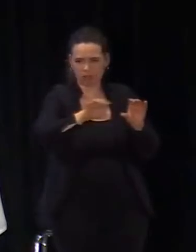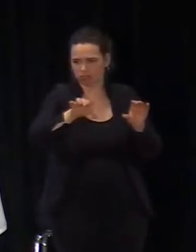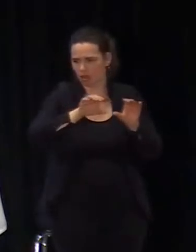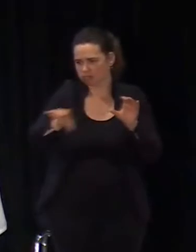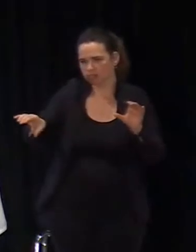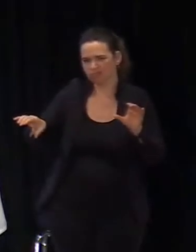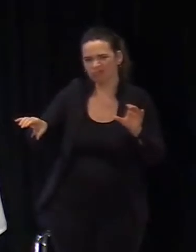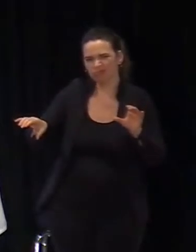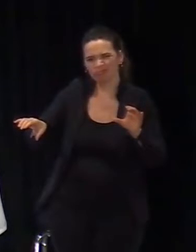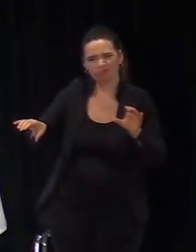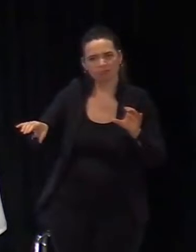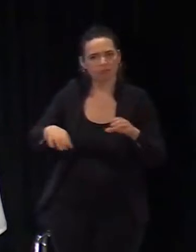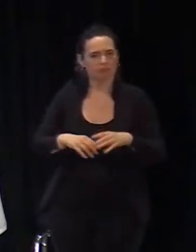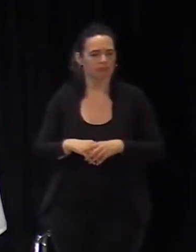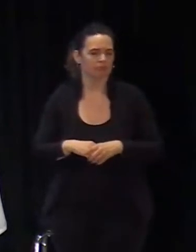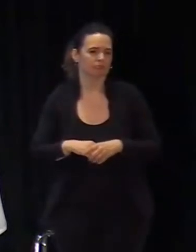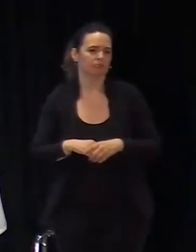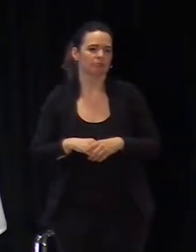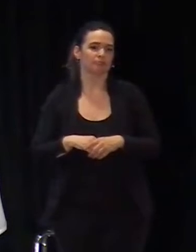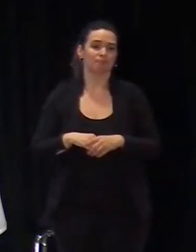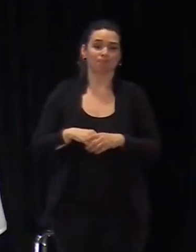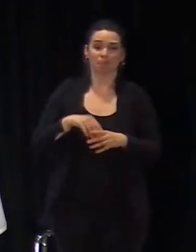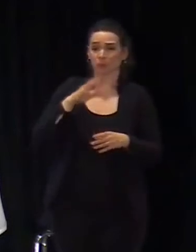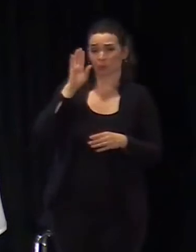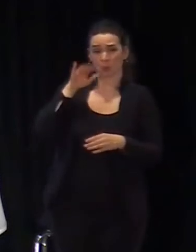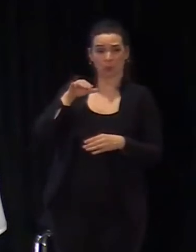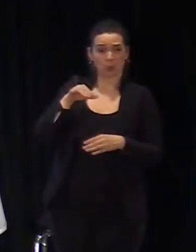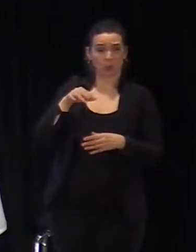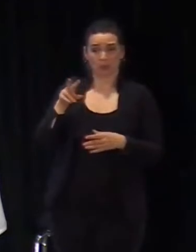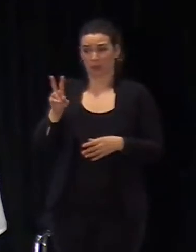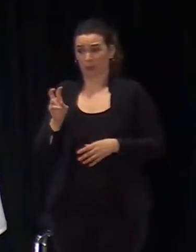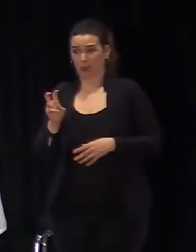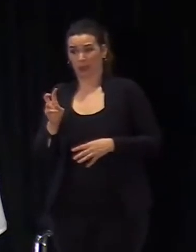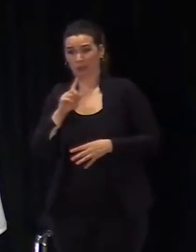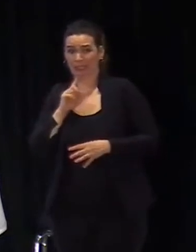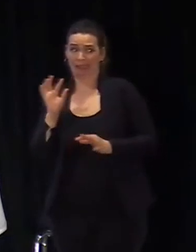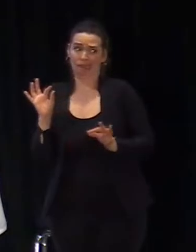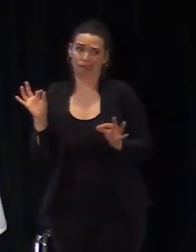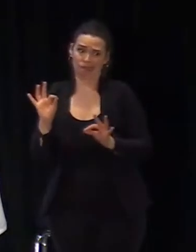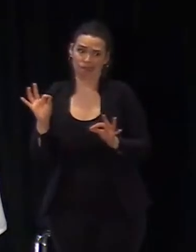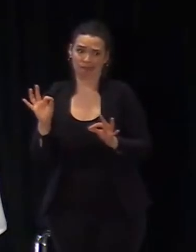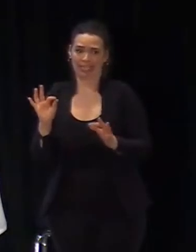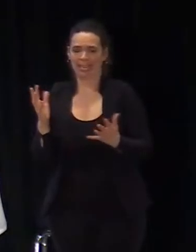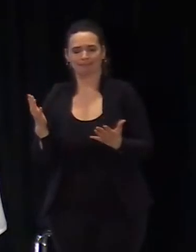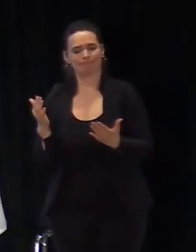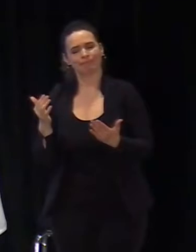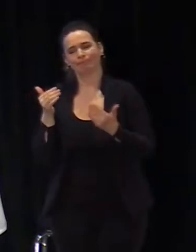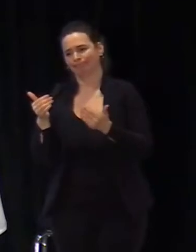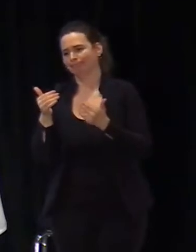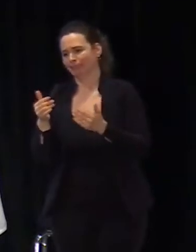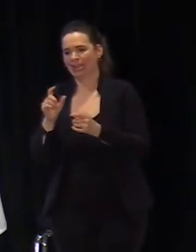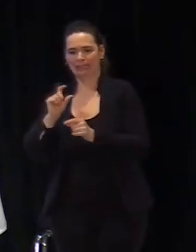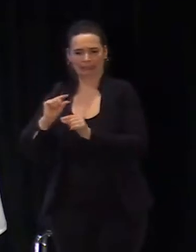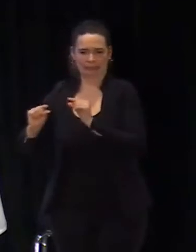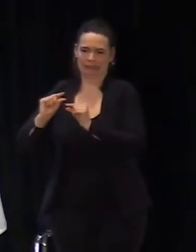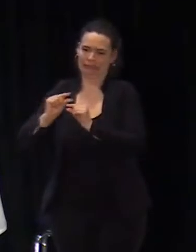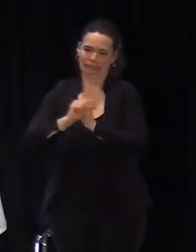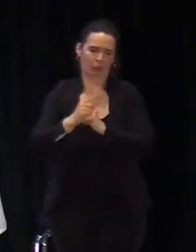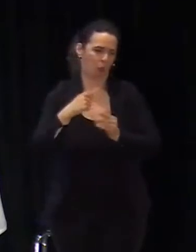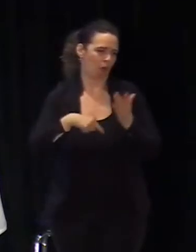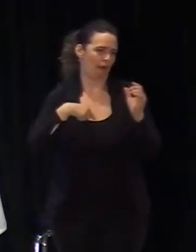is. But again, I don't know if that's 200 shots, 1,000 shots, 2,000 shots. We haven't been told yet. So will that be two separate signups